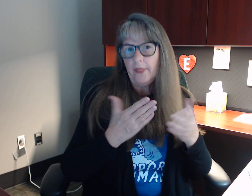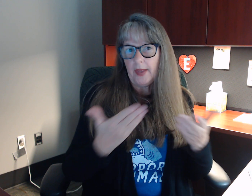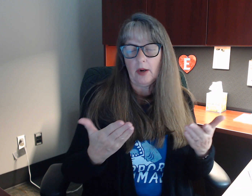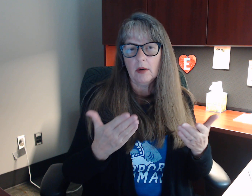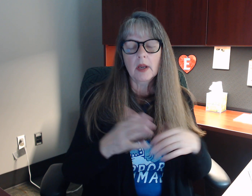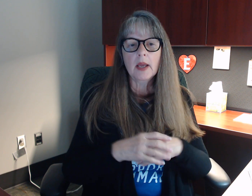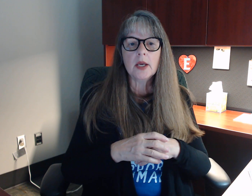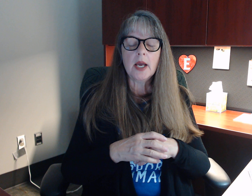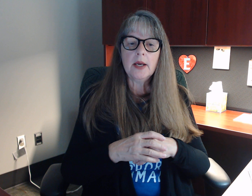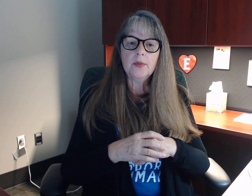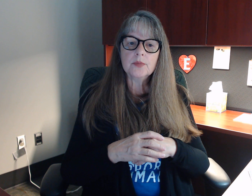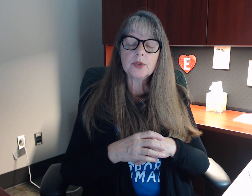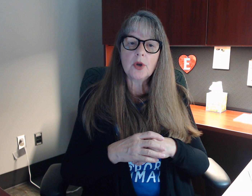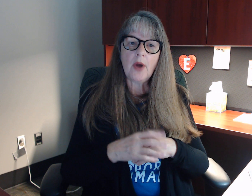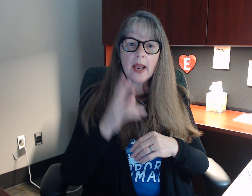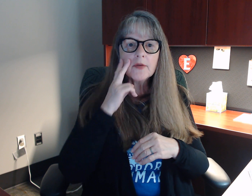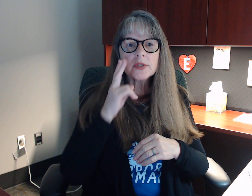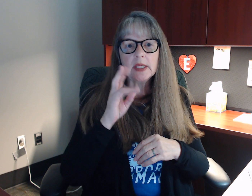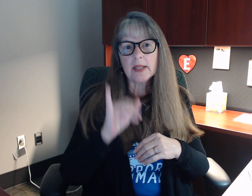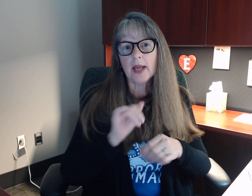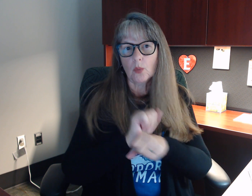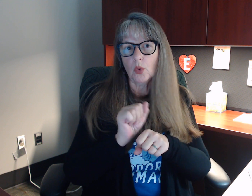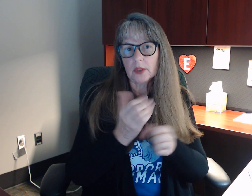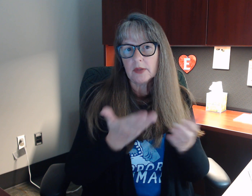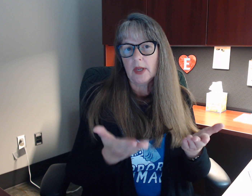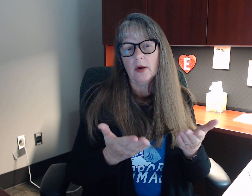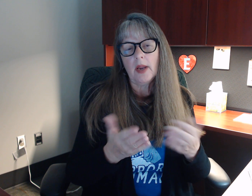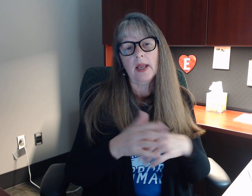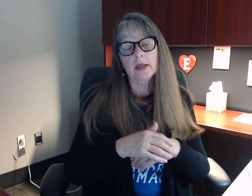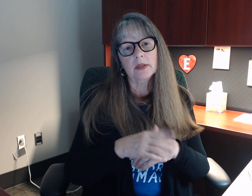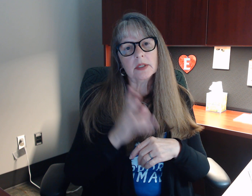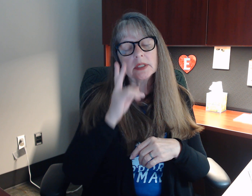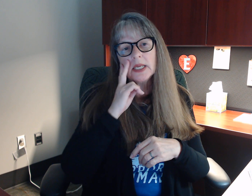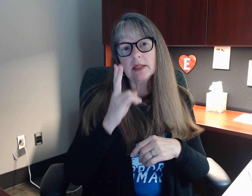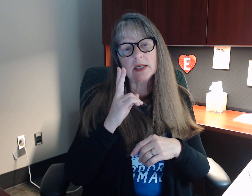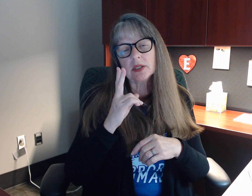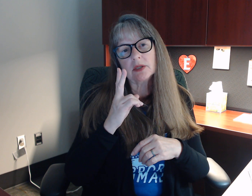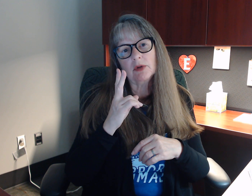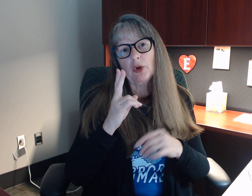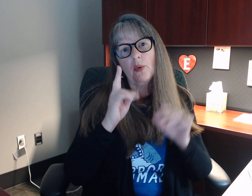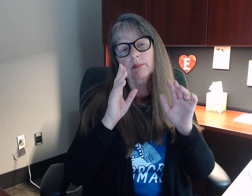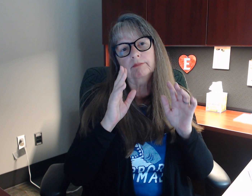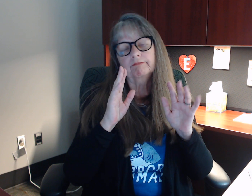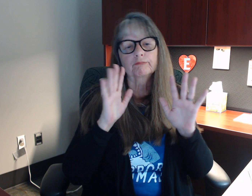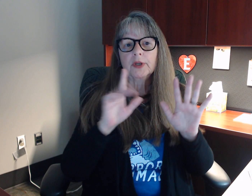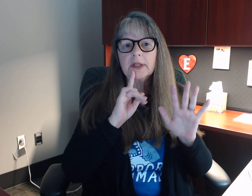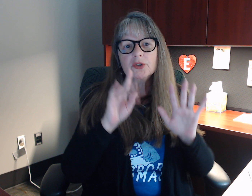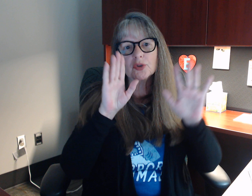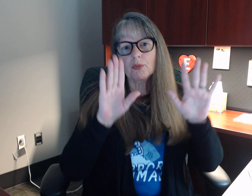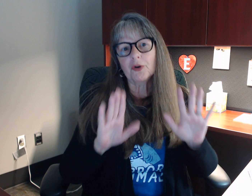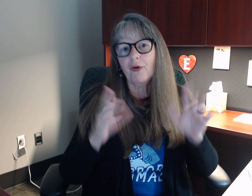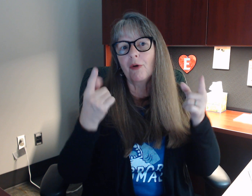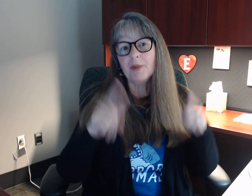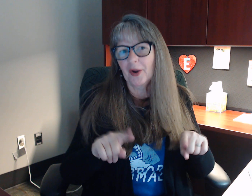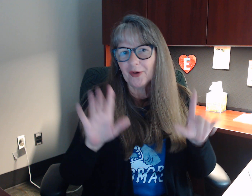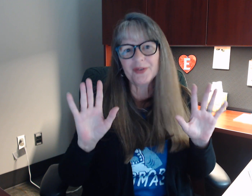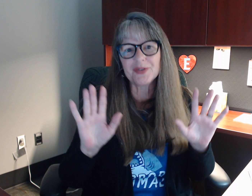there. So I have seen that and worked there and seen these, really just wonderful miracles